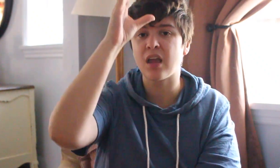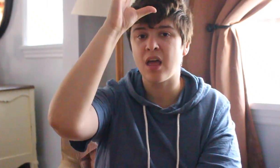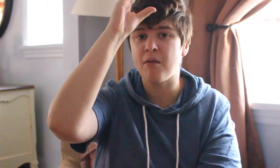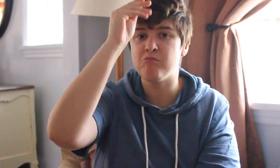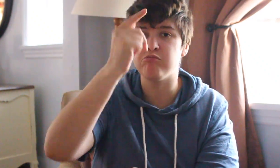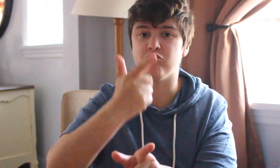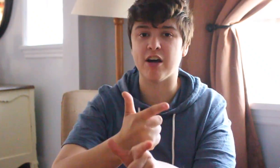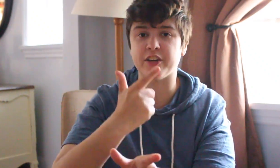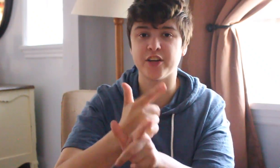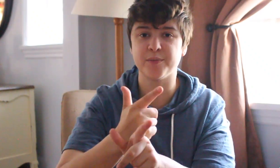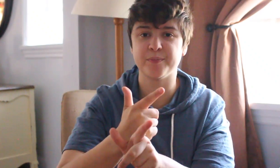Brother.